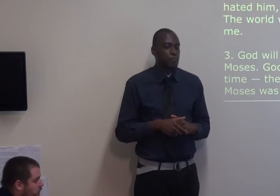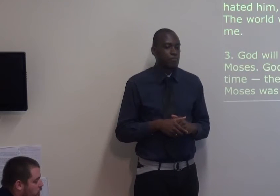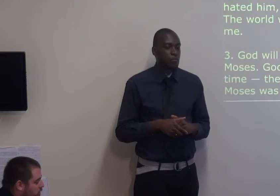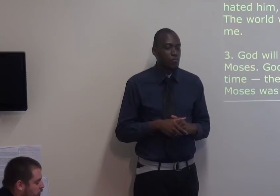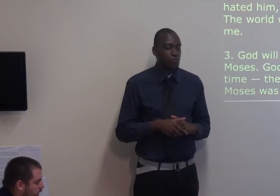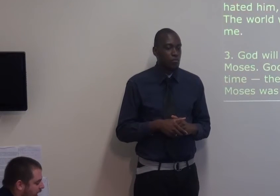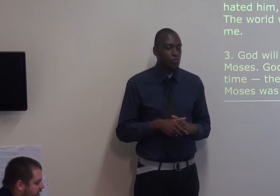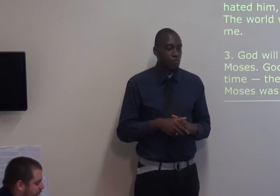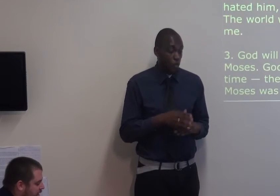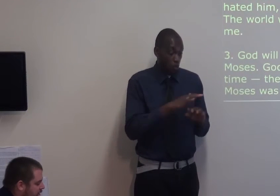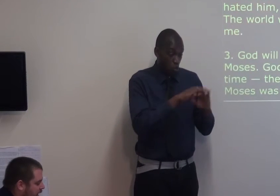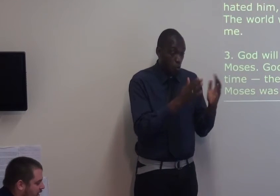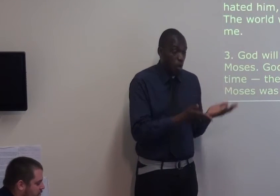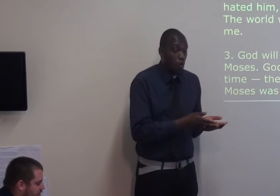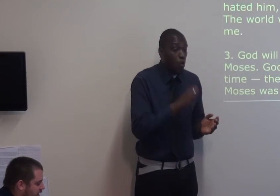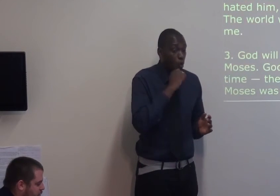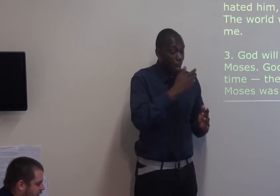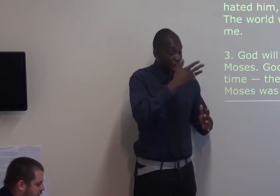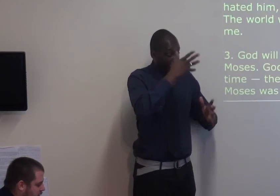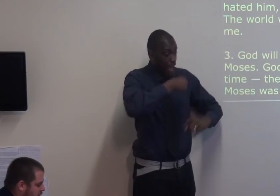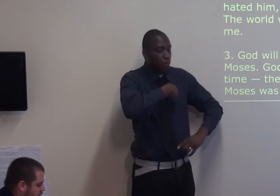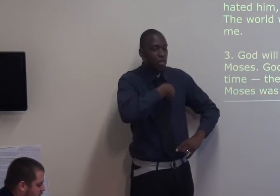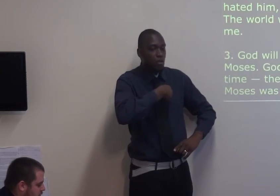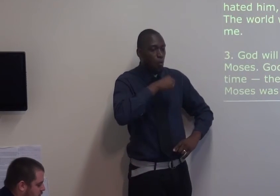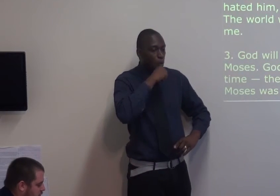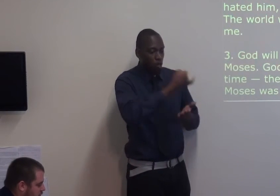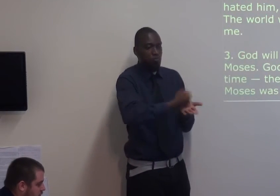The world will hate me and reject me.